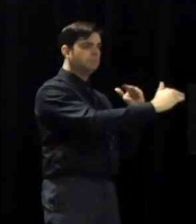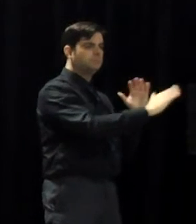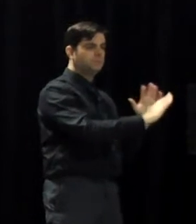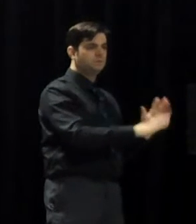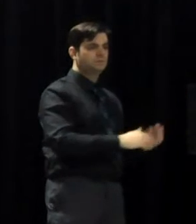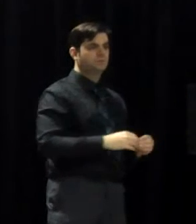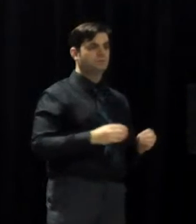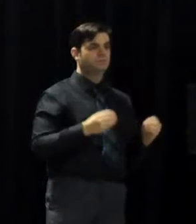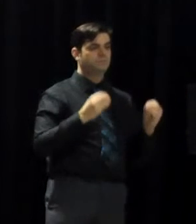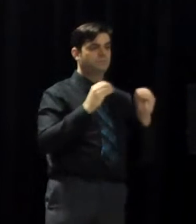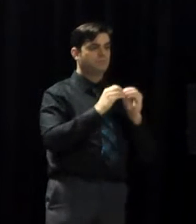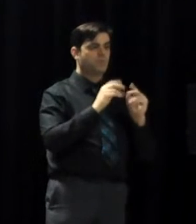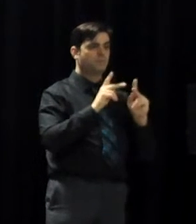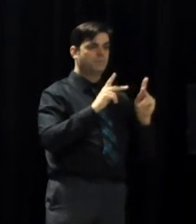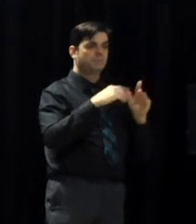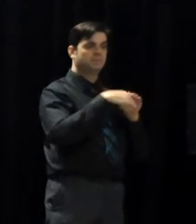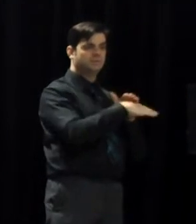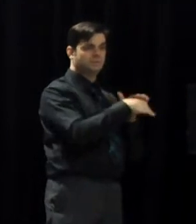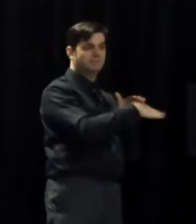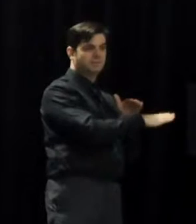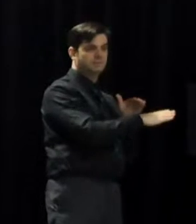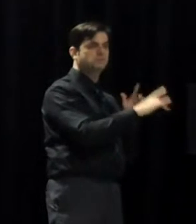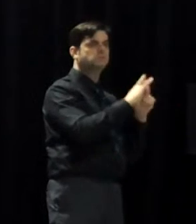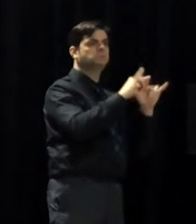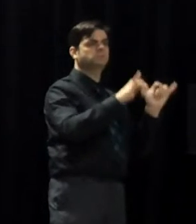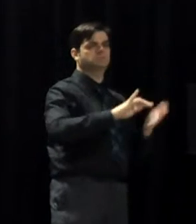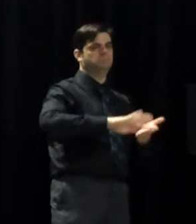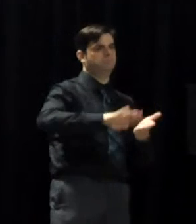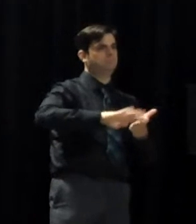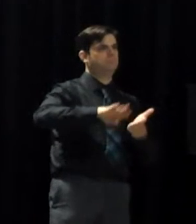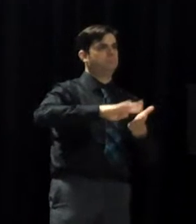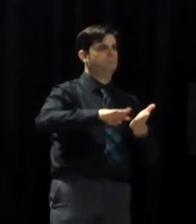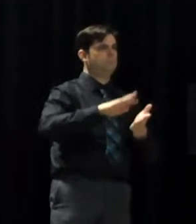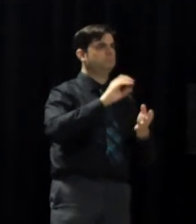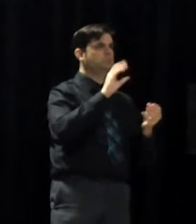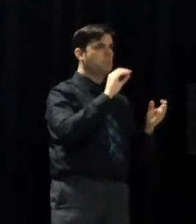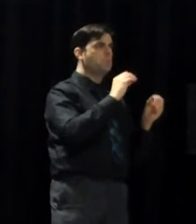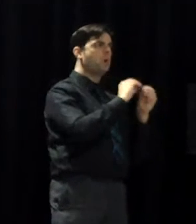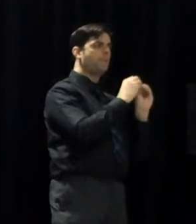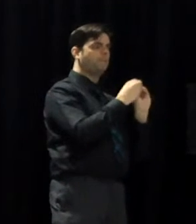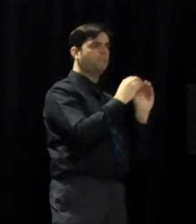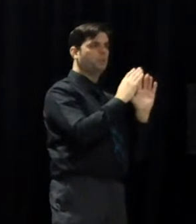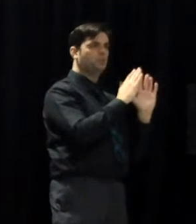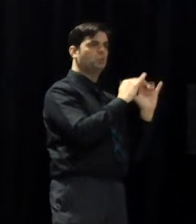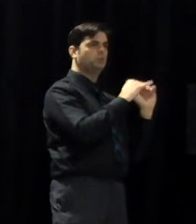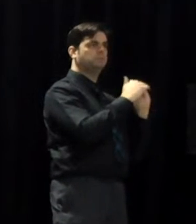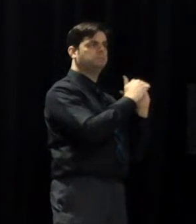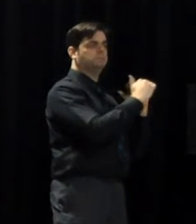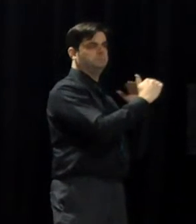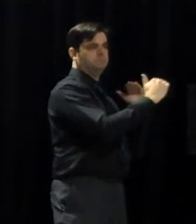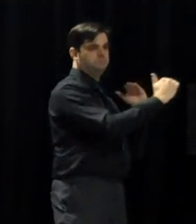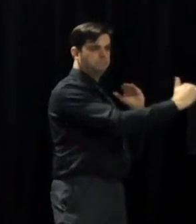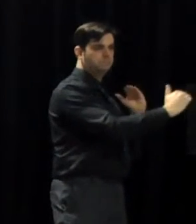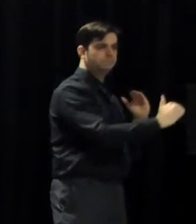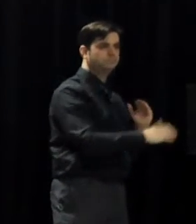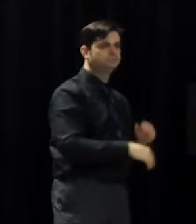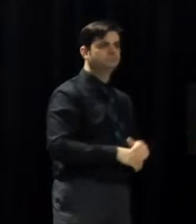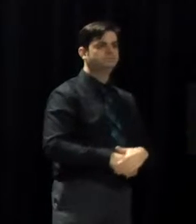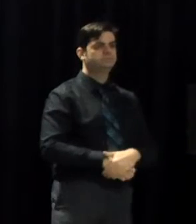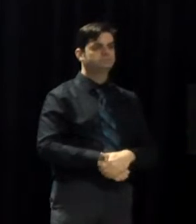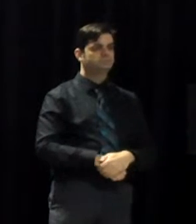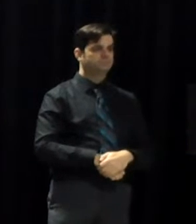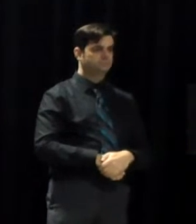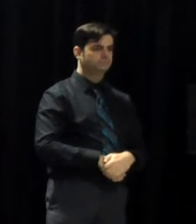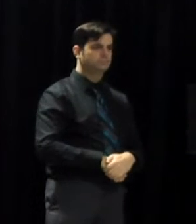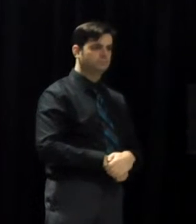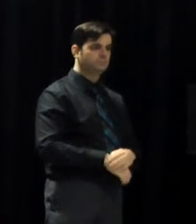yesterday. So we're going every 24 hours on this. And so that's probably the